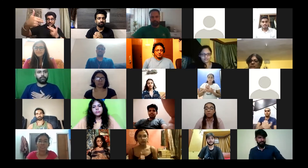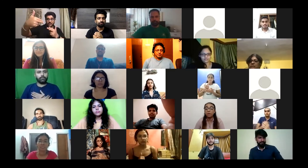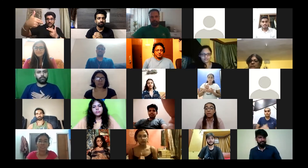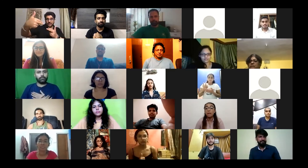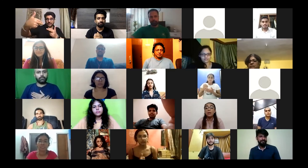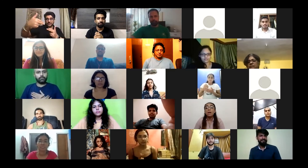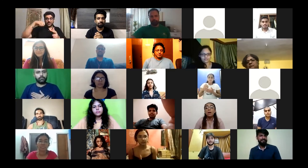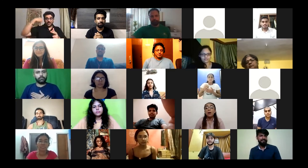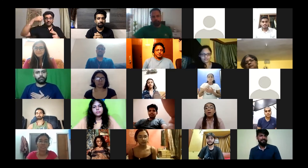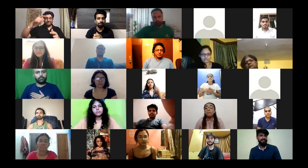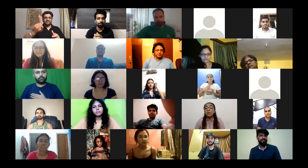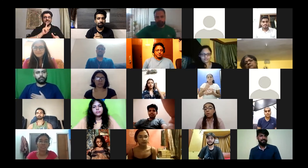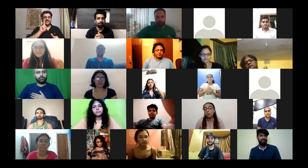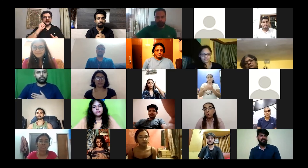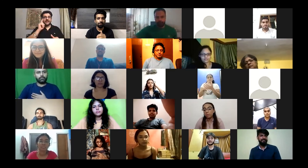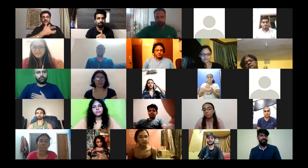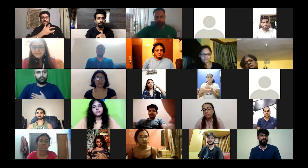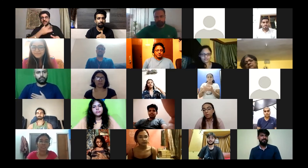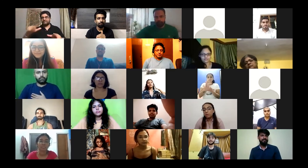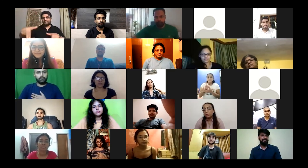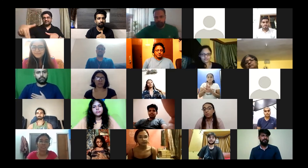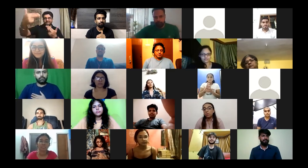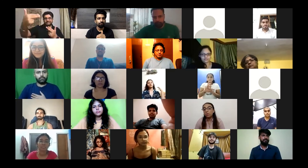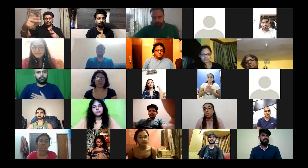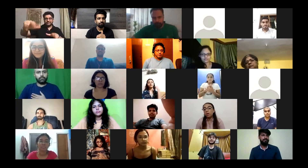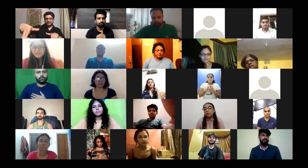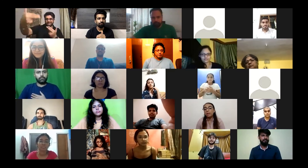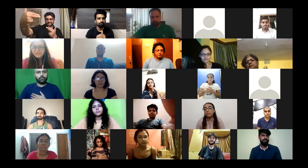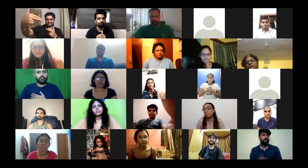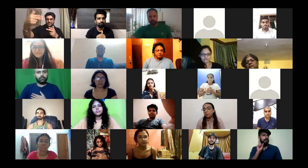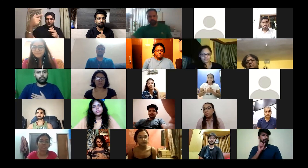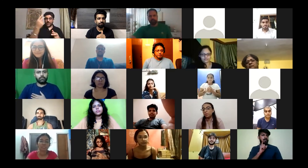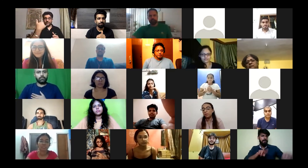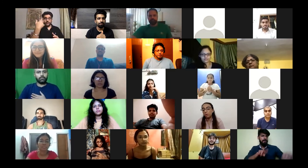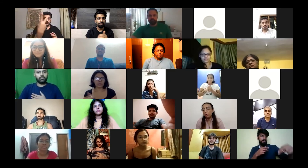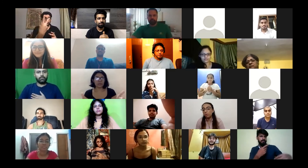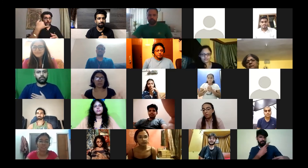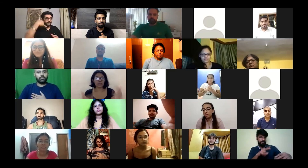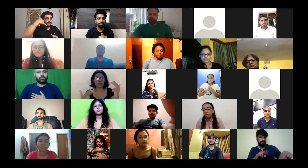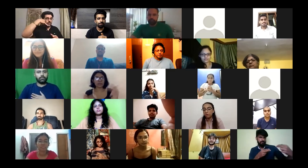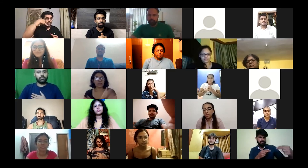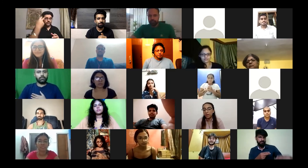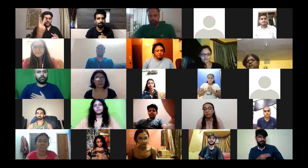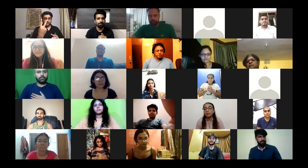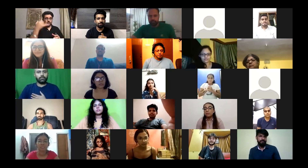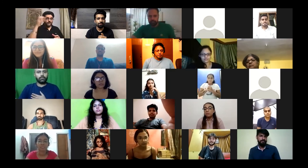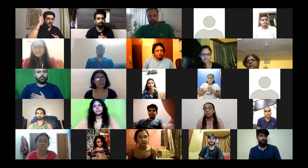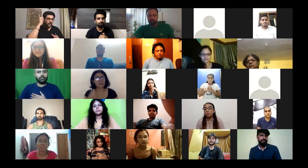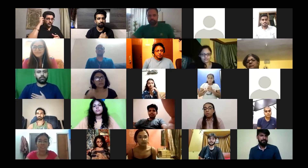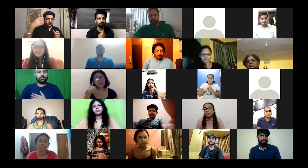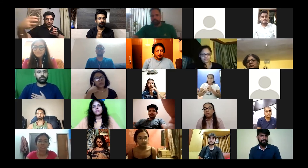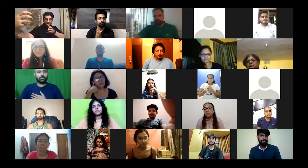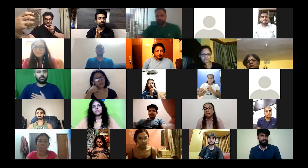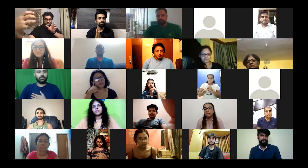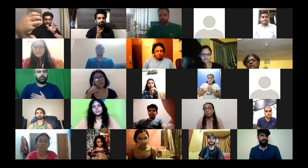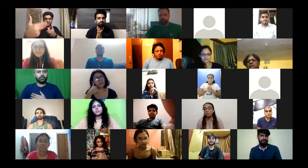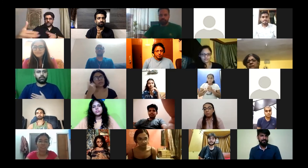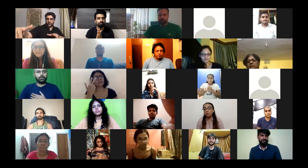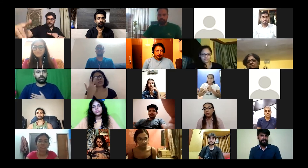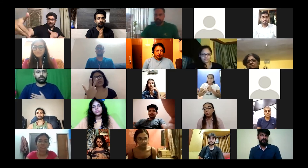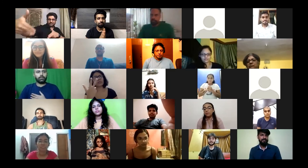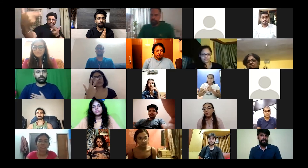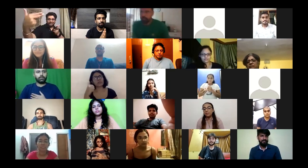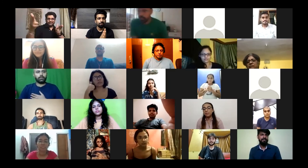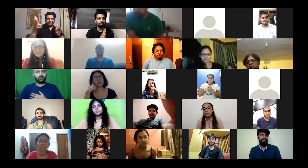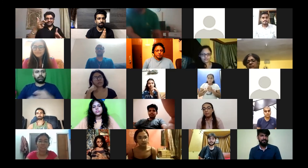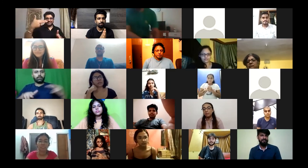to the body. Video call. So deaf people usually talk on video call, right? So that is